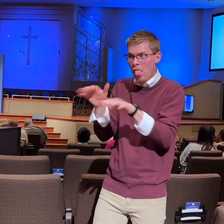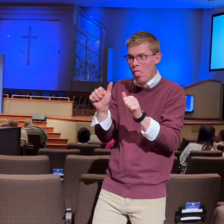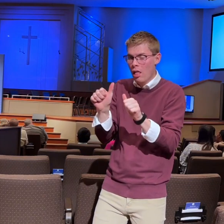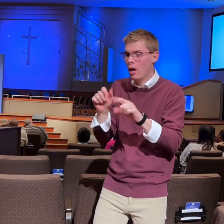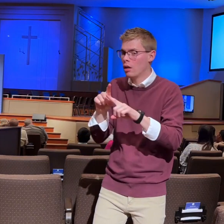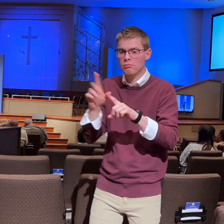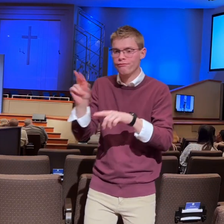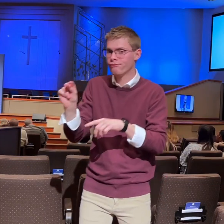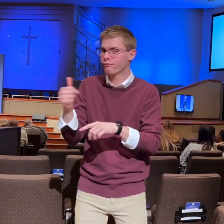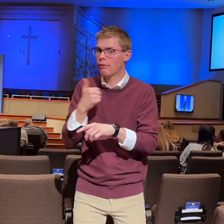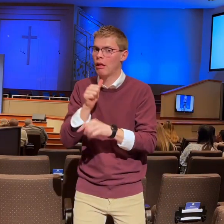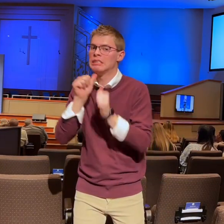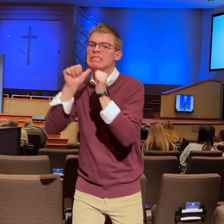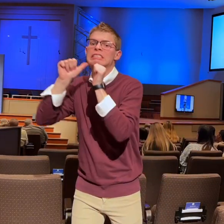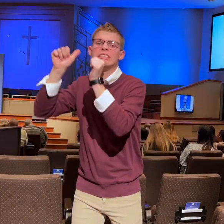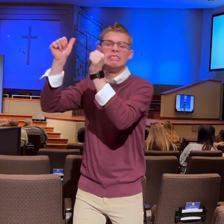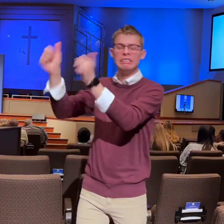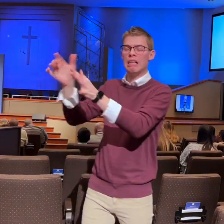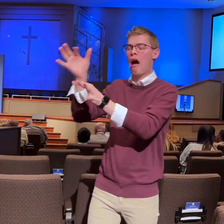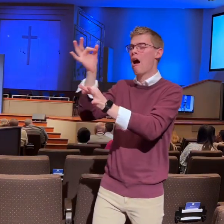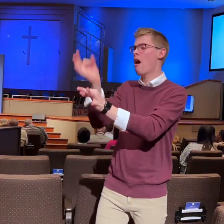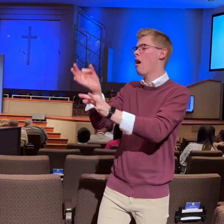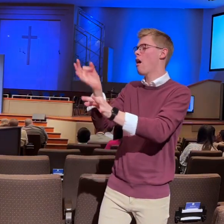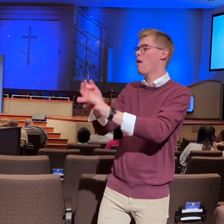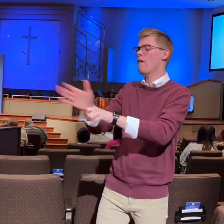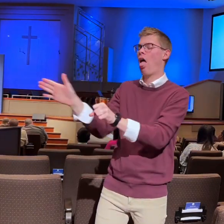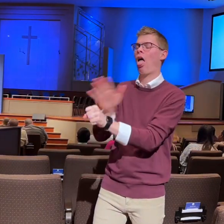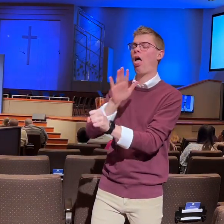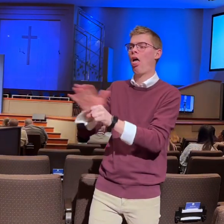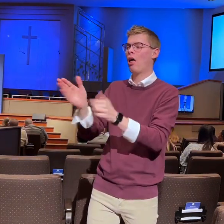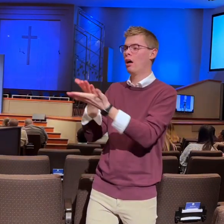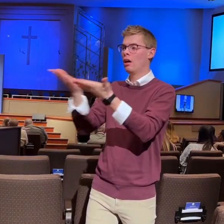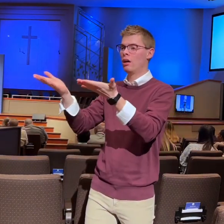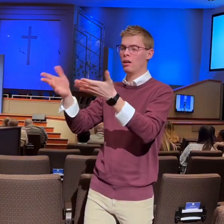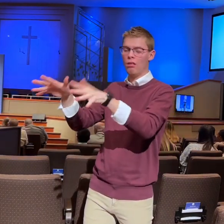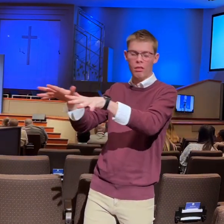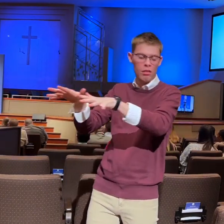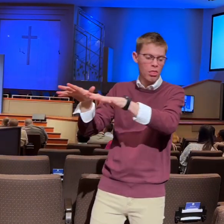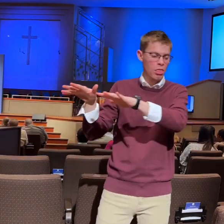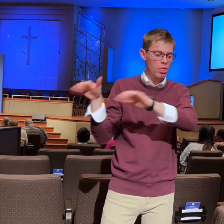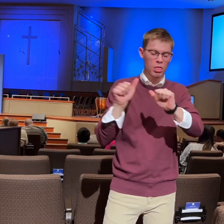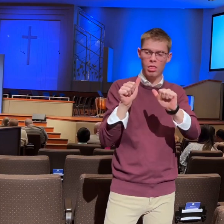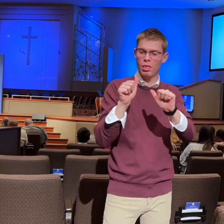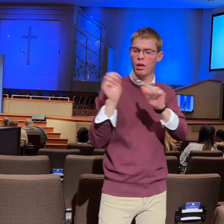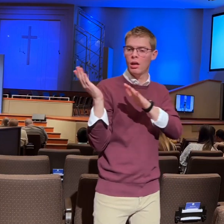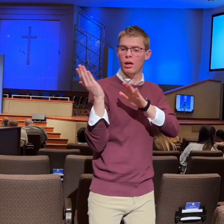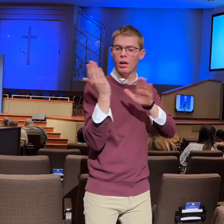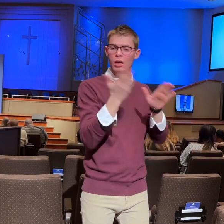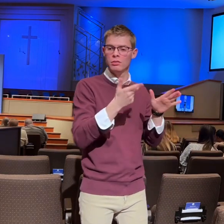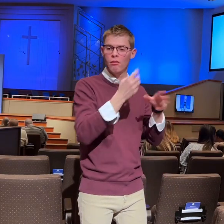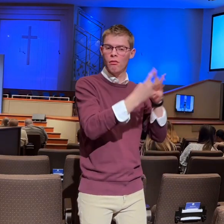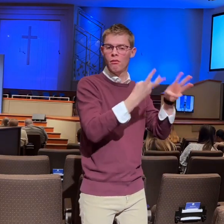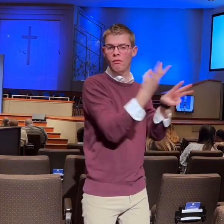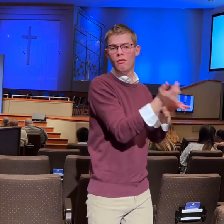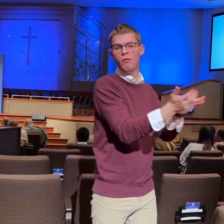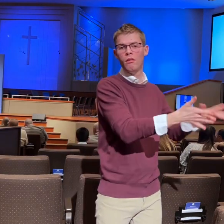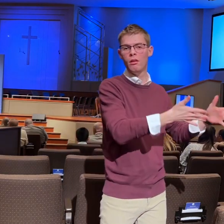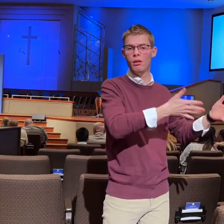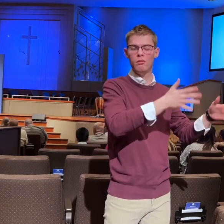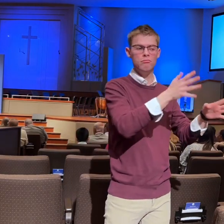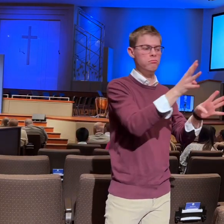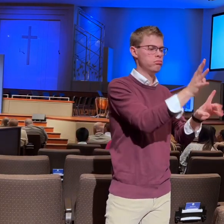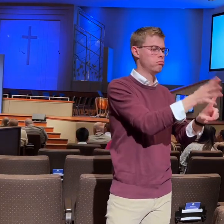understand and outwardly affirm Christian doctrine, but don't have a heart for God are prime candidates for being seduced by